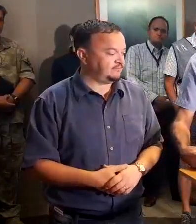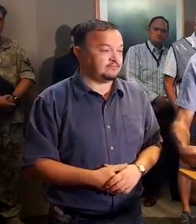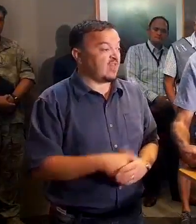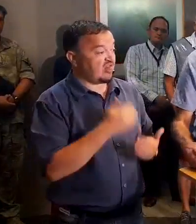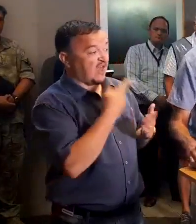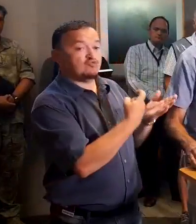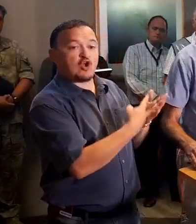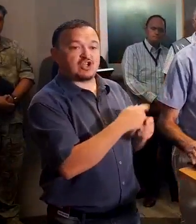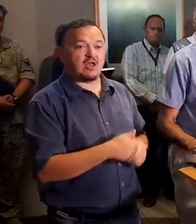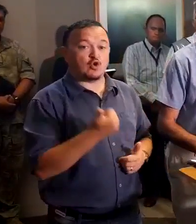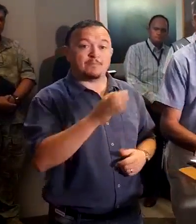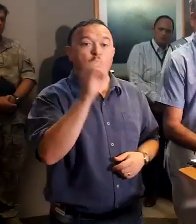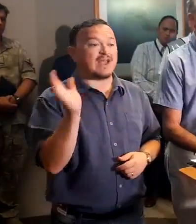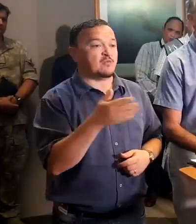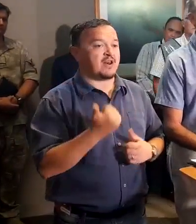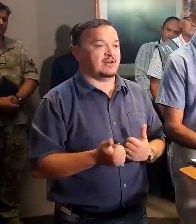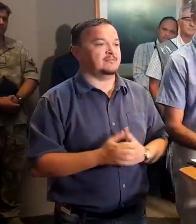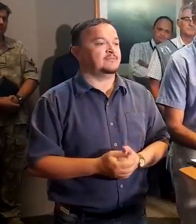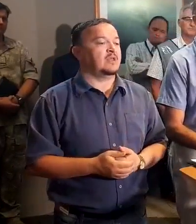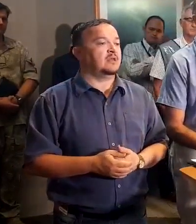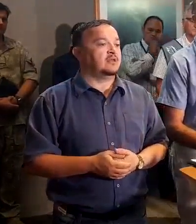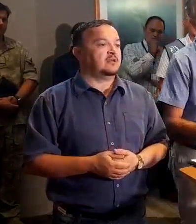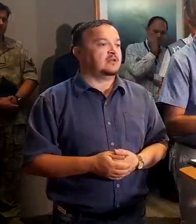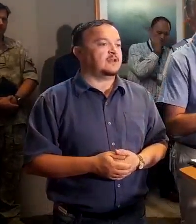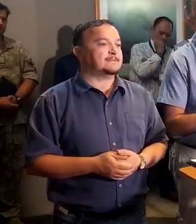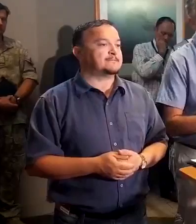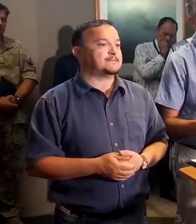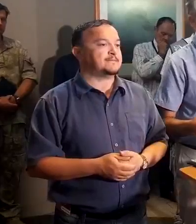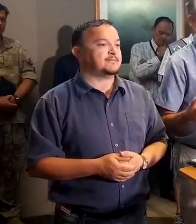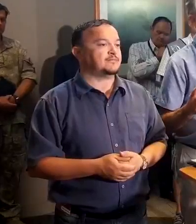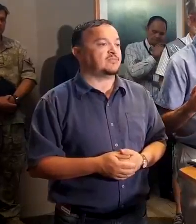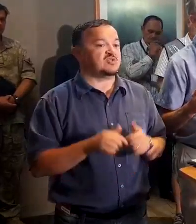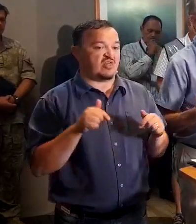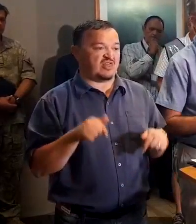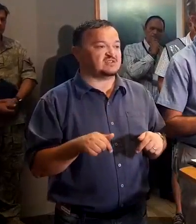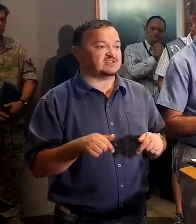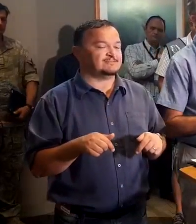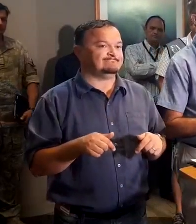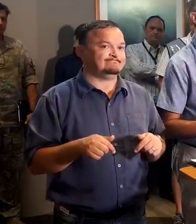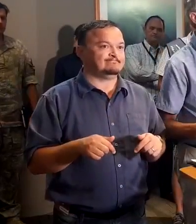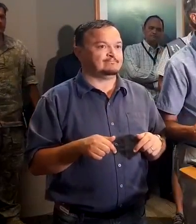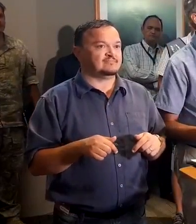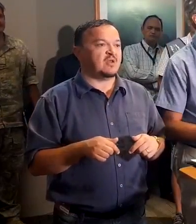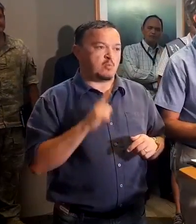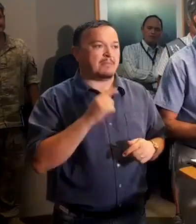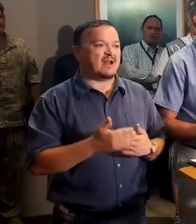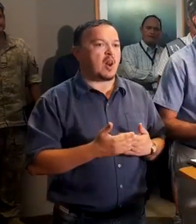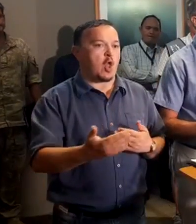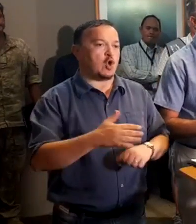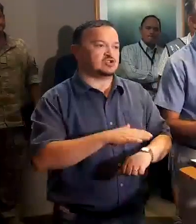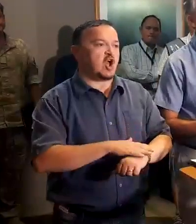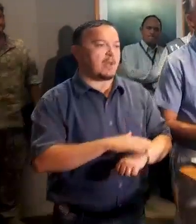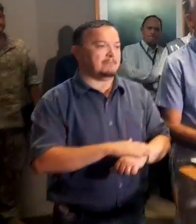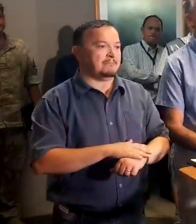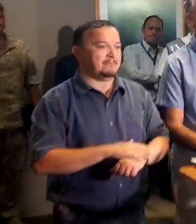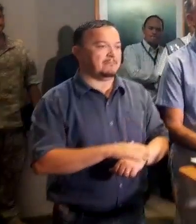Thank you, Roger, and good morning, everybody. So, of course, that is going to be a very long time